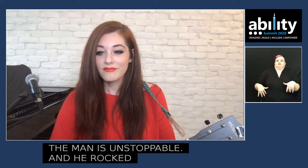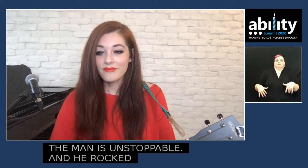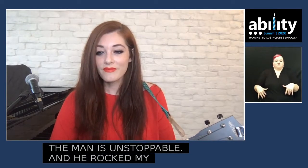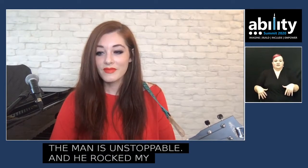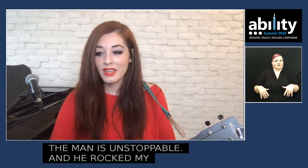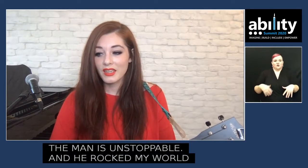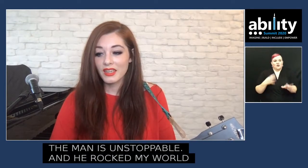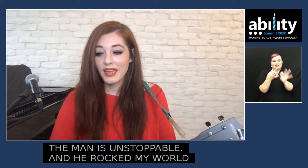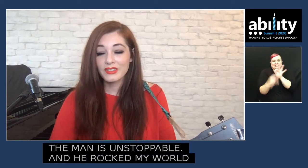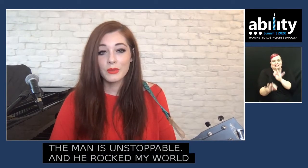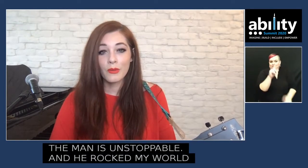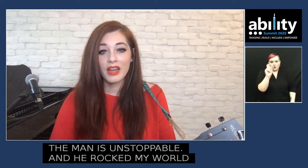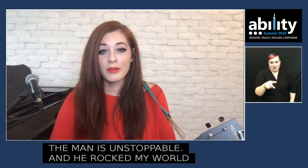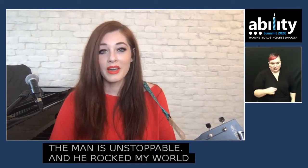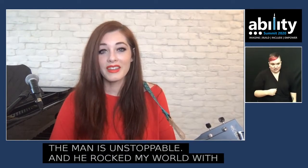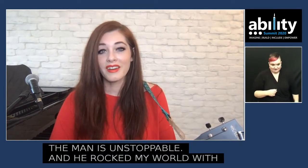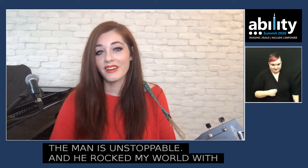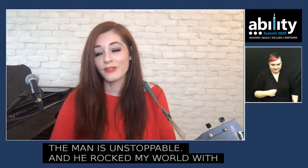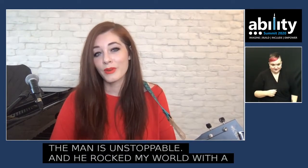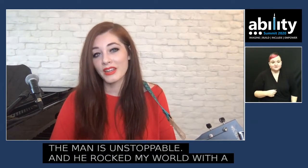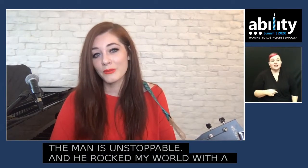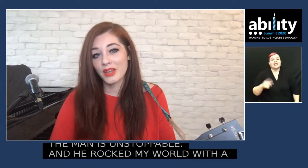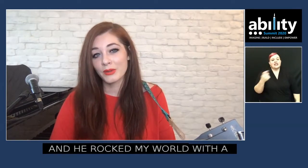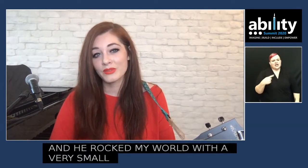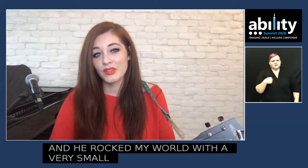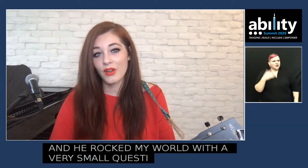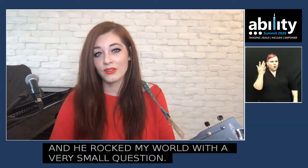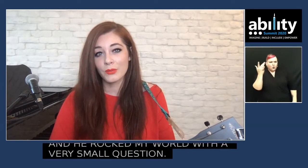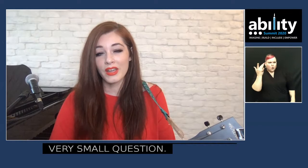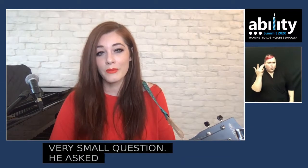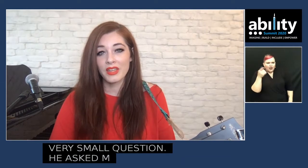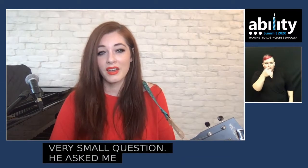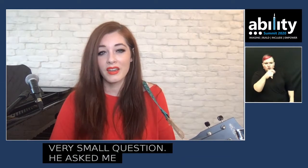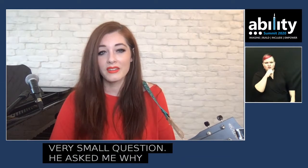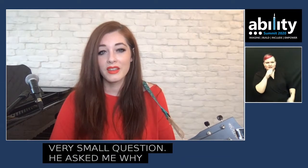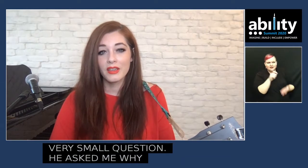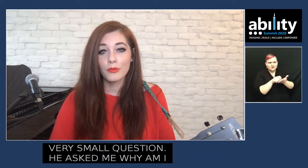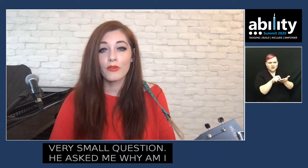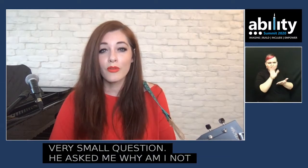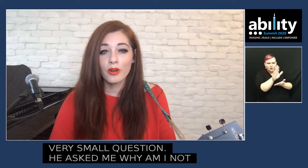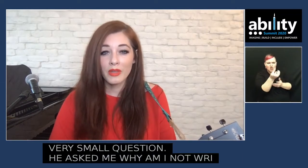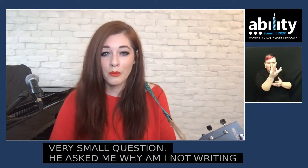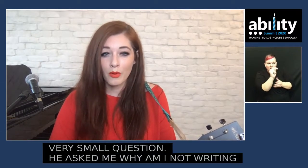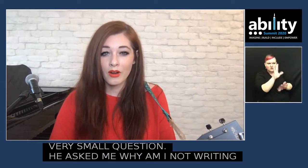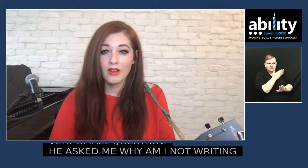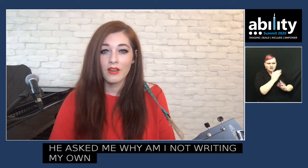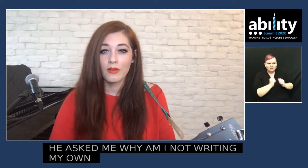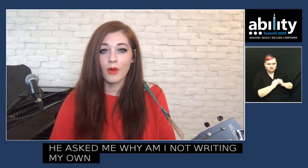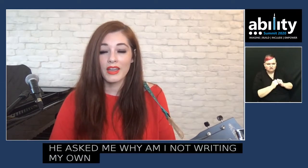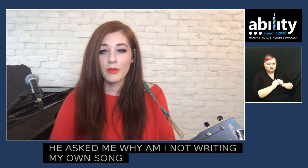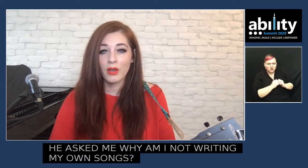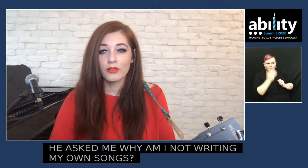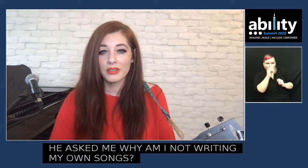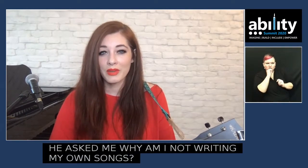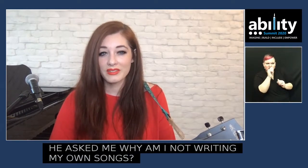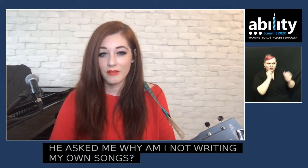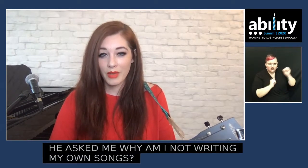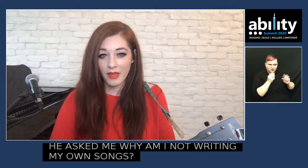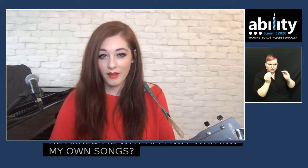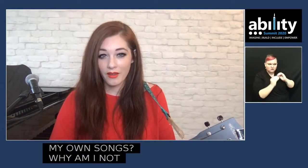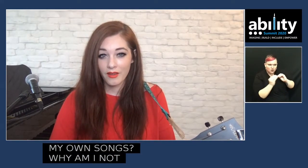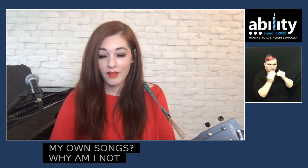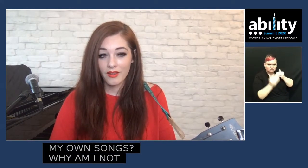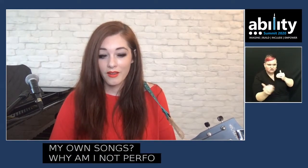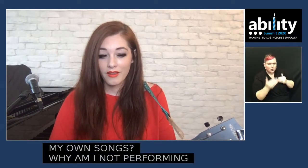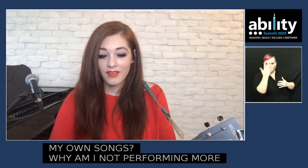question. He asked me, why am I not writing my own songs? Why am I not performing more? Why am I holding